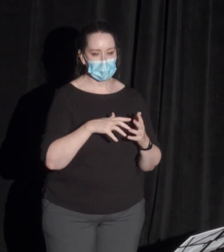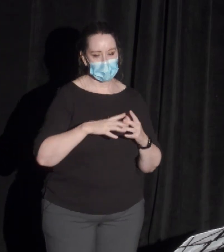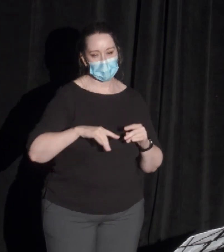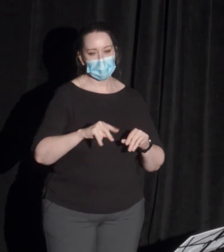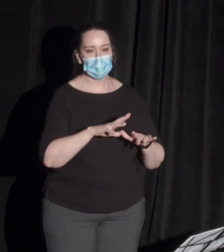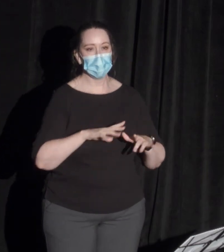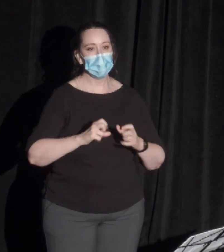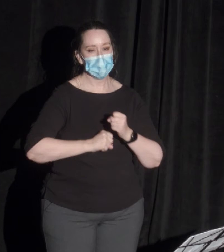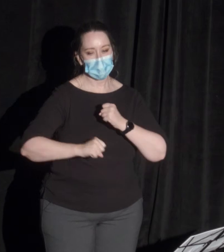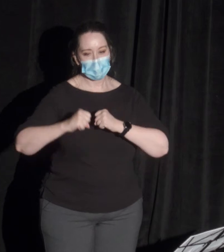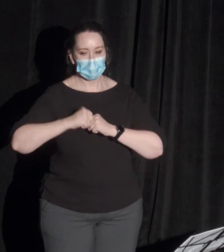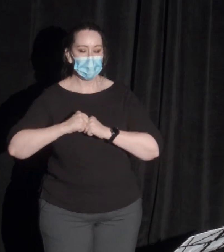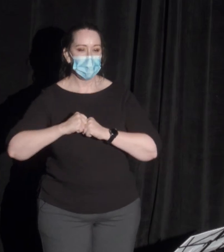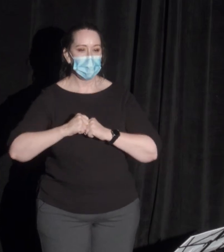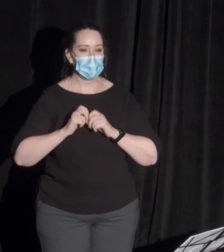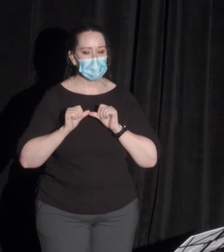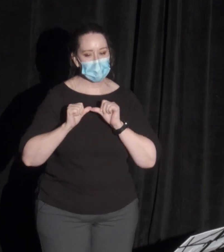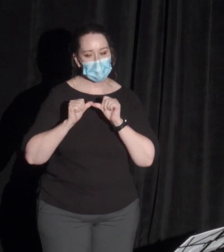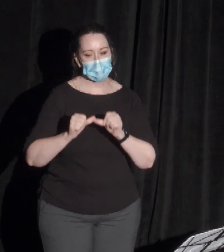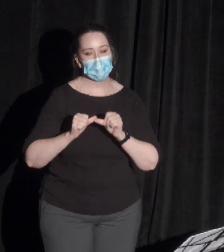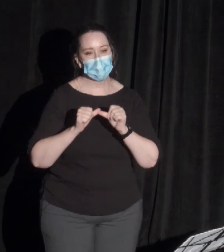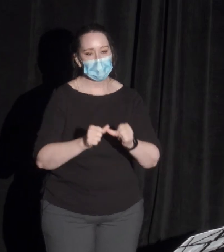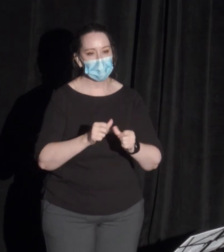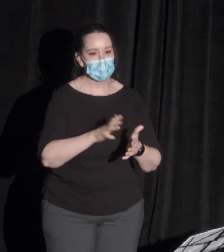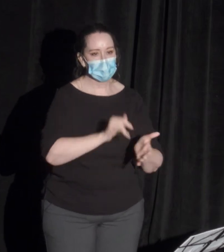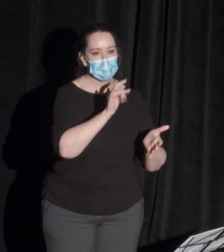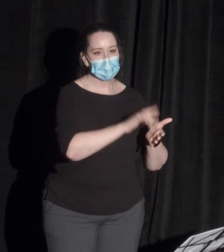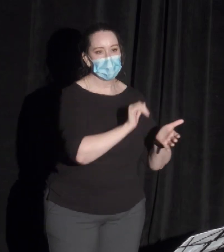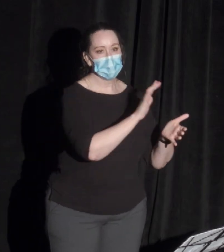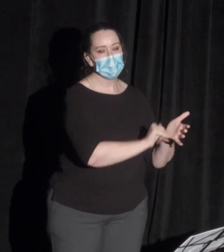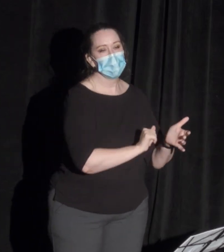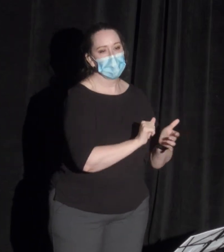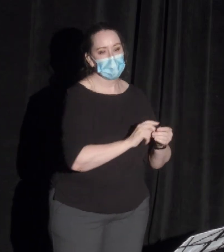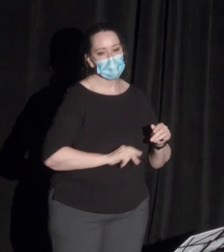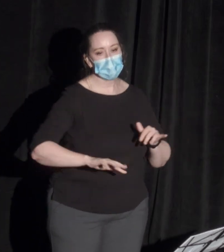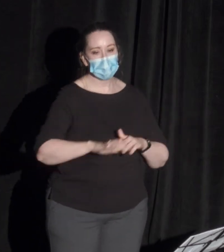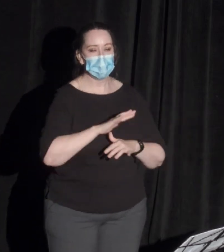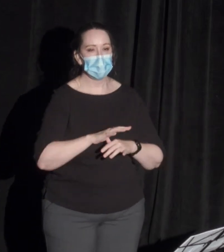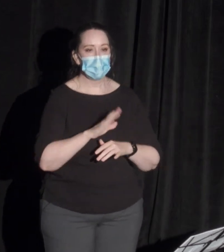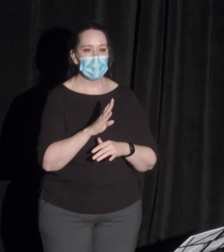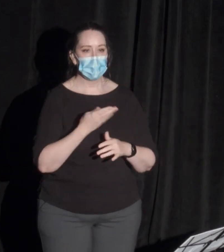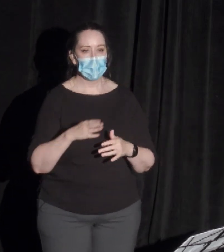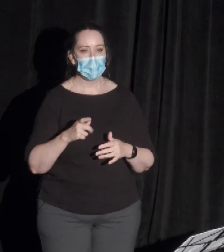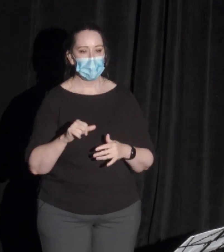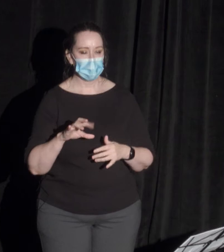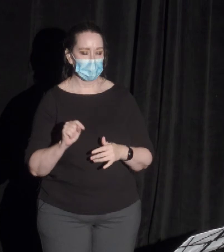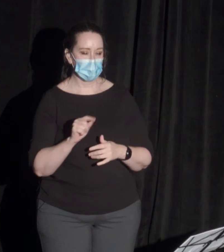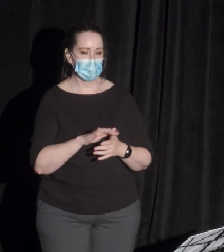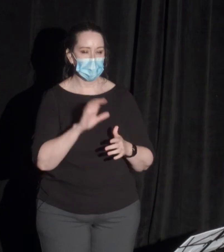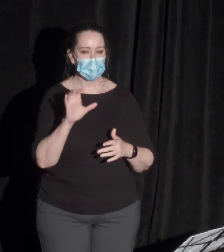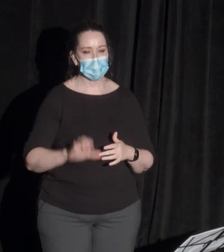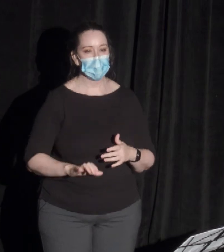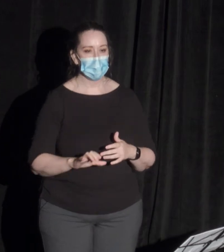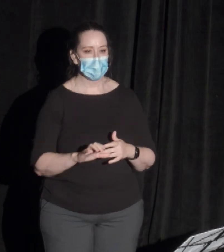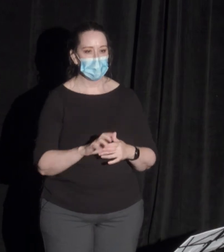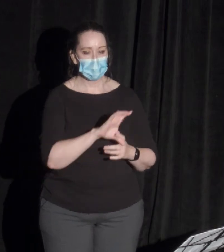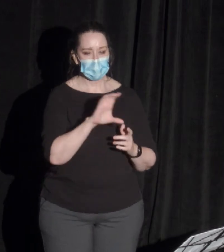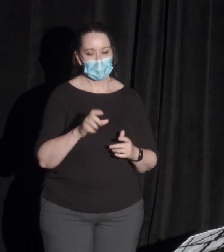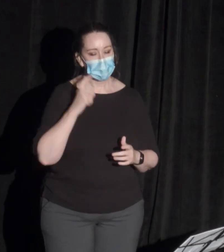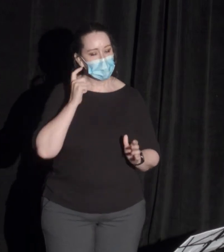infrastructure continue to be appropriated as the blueprints of Chicago. Whereas the City of Chicago acknowledges that the